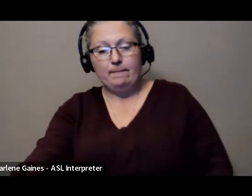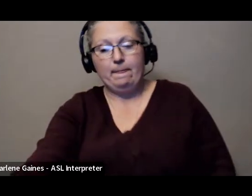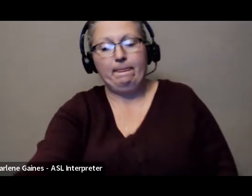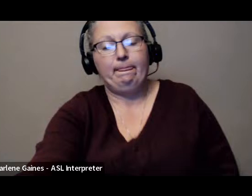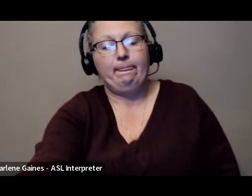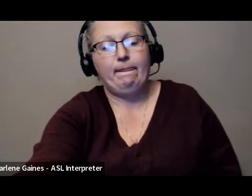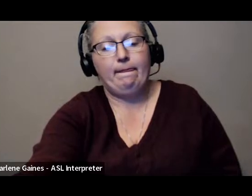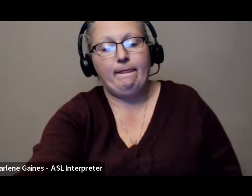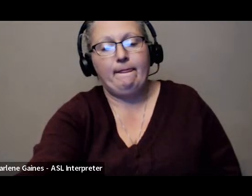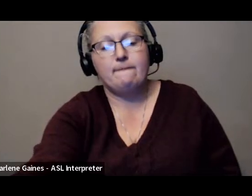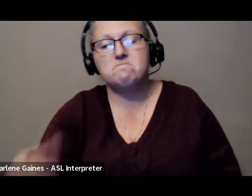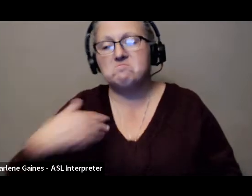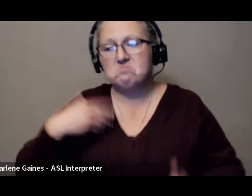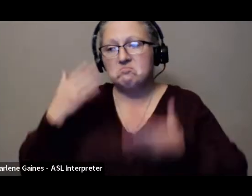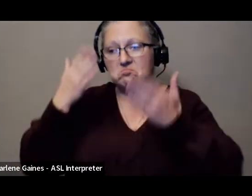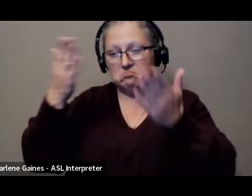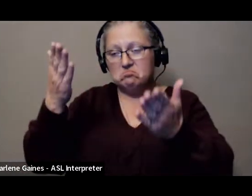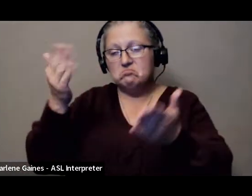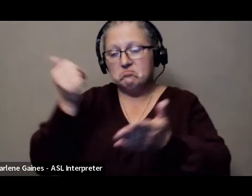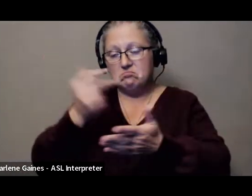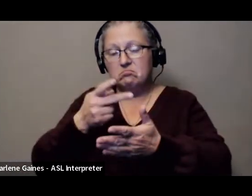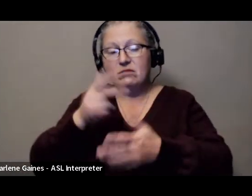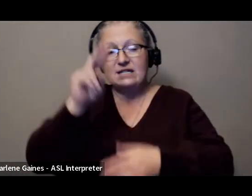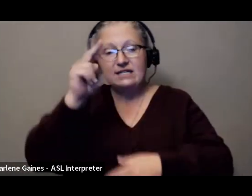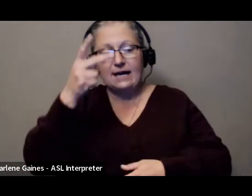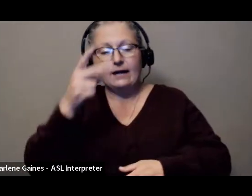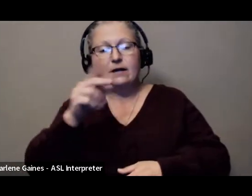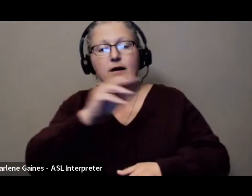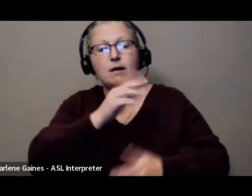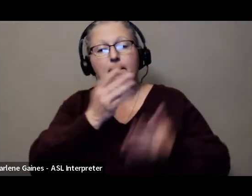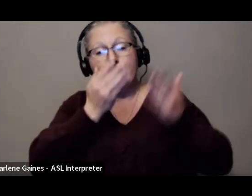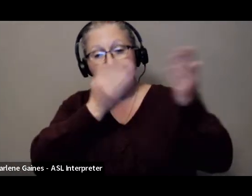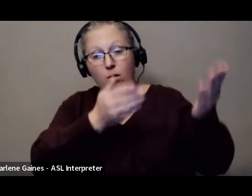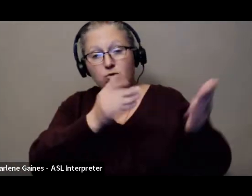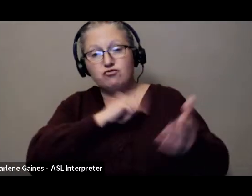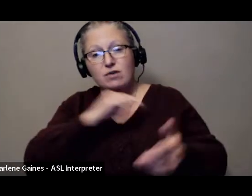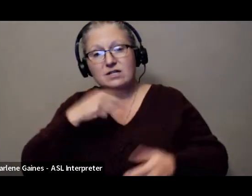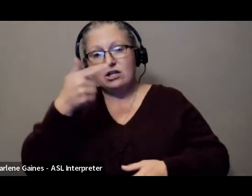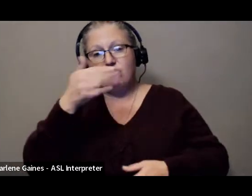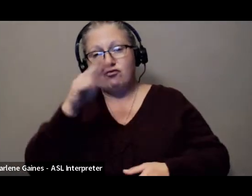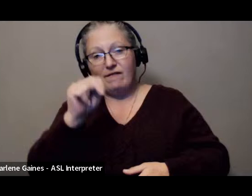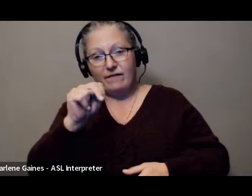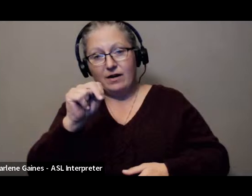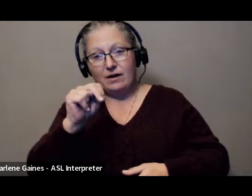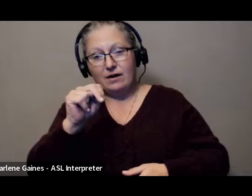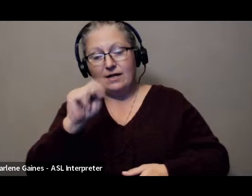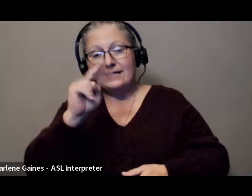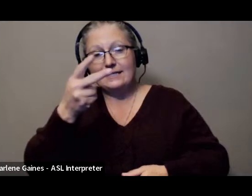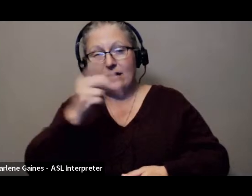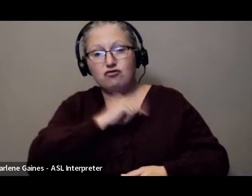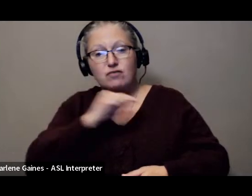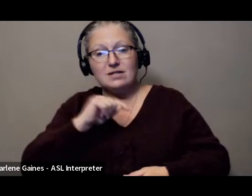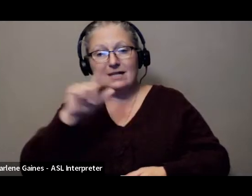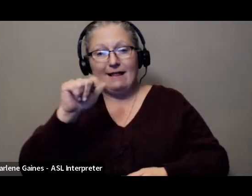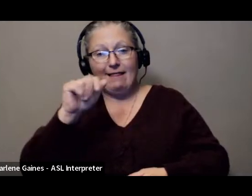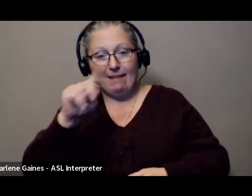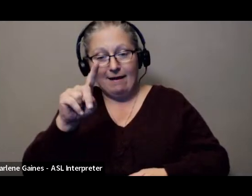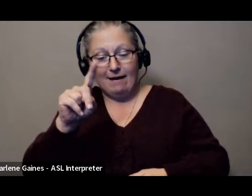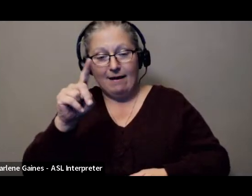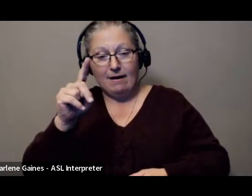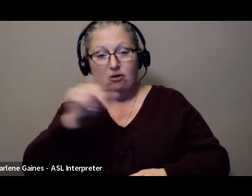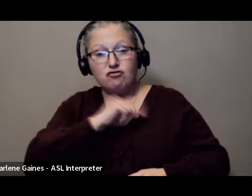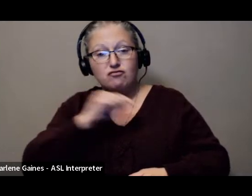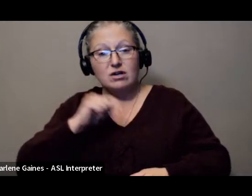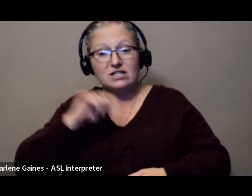Okay, I'll move adoption. Second. thank you. So motion by trustee Griffin, second by trustee Land.